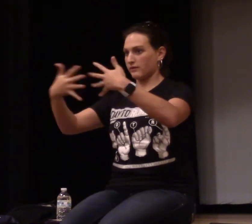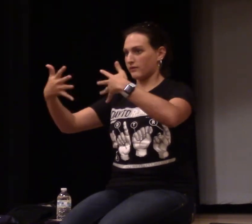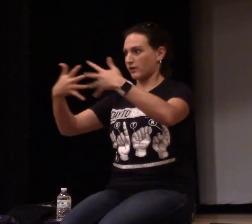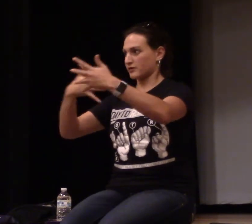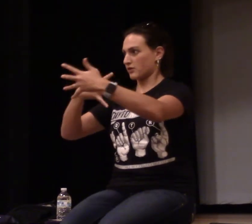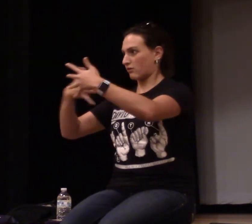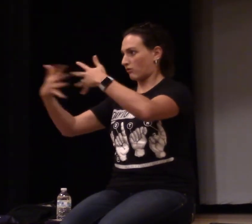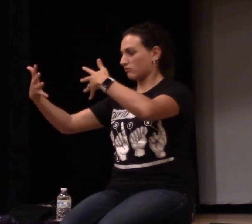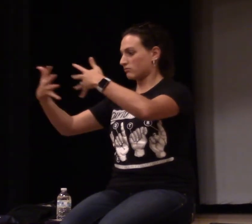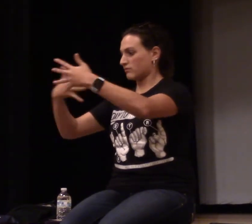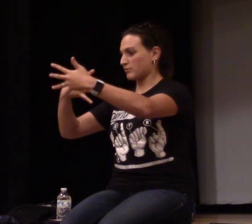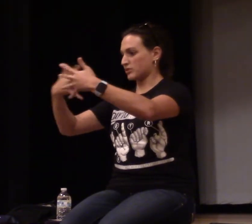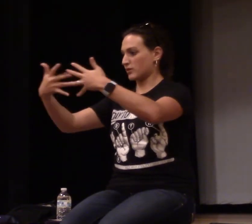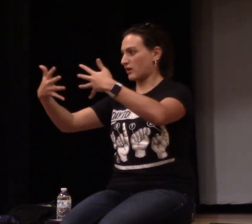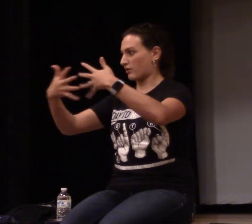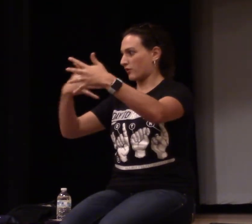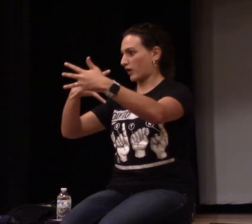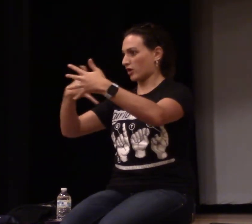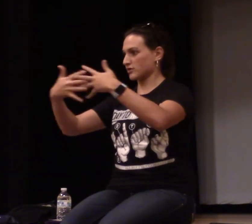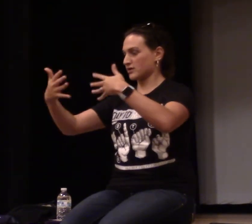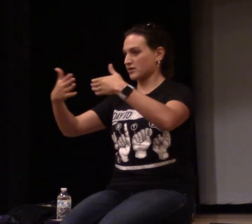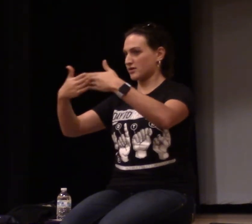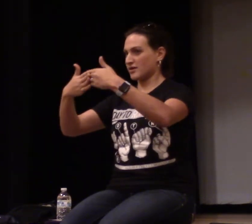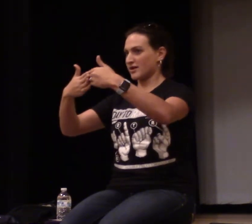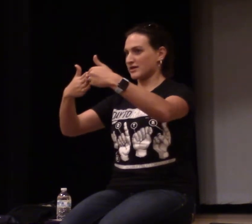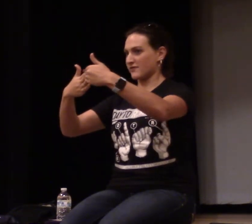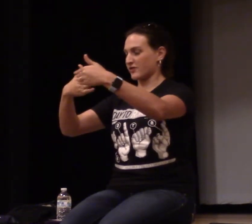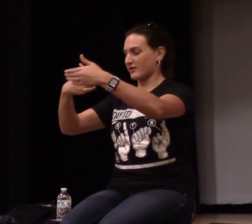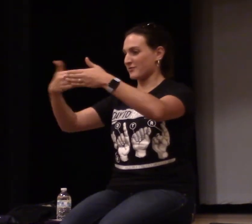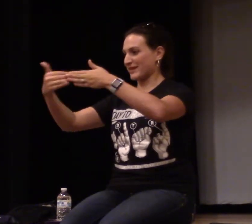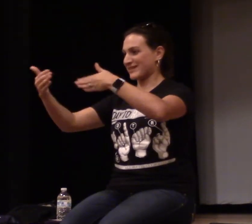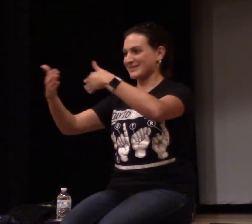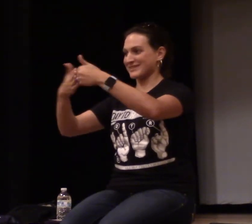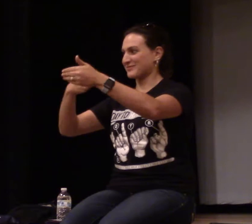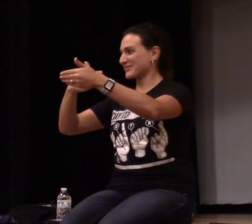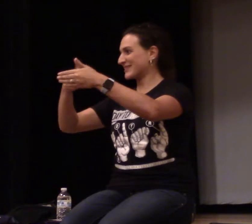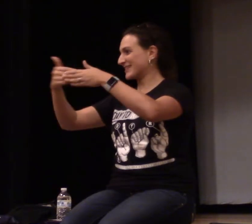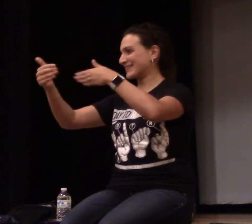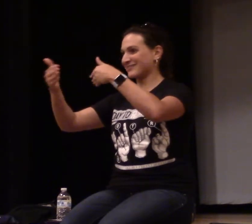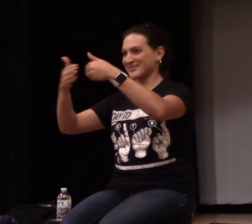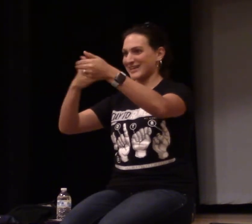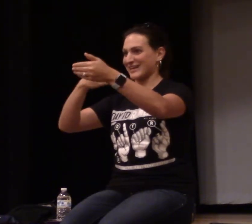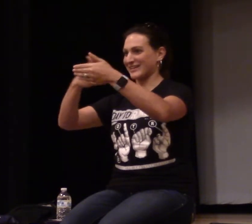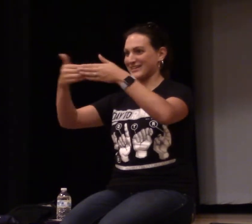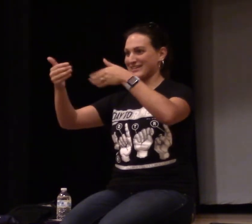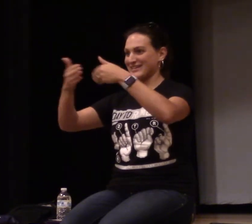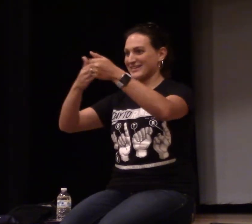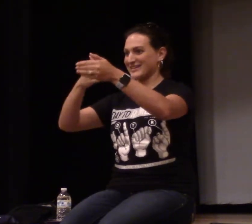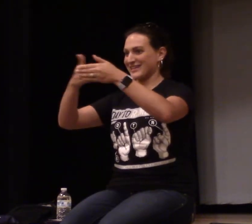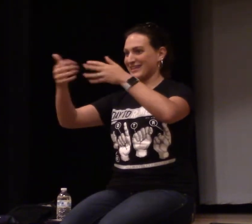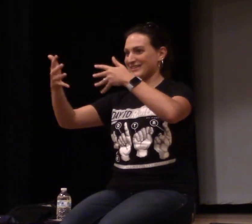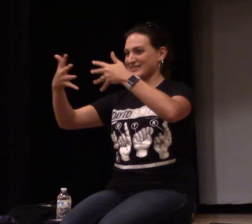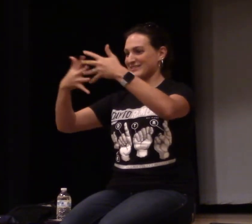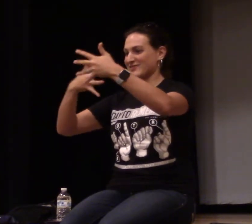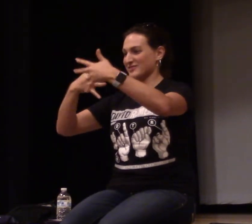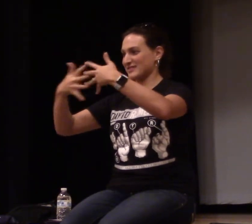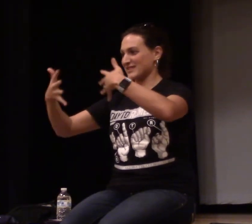fingers go in between other fingers. Because if you leave them like this, it's a completely different sign. This versus this.